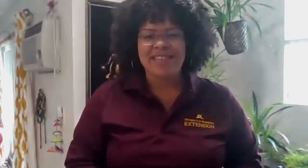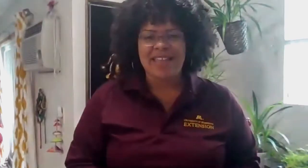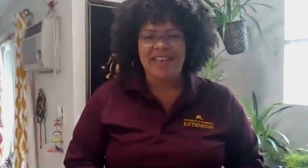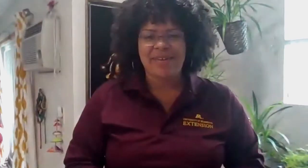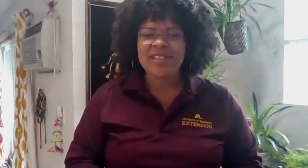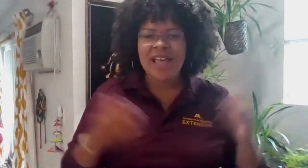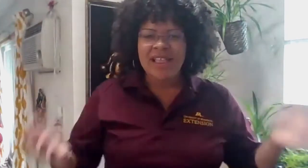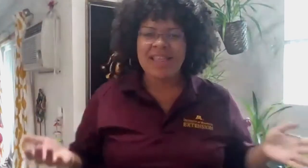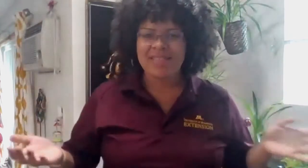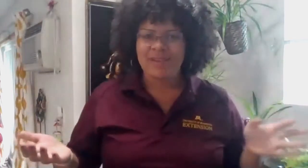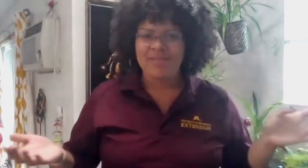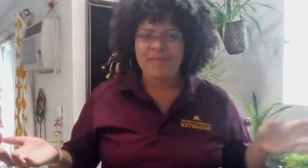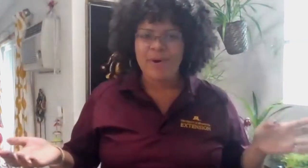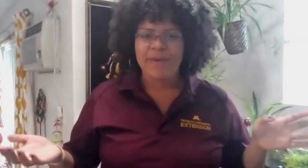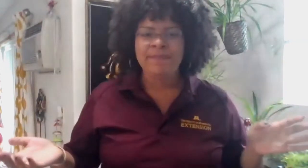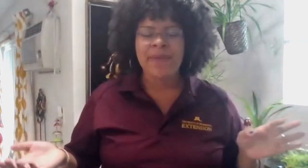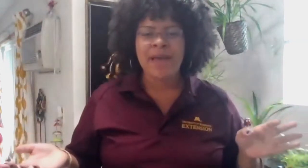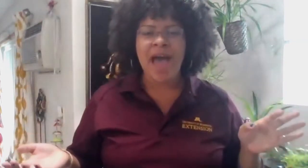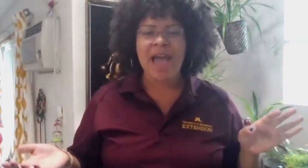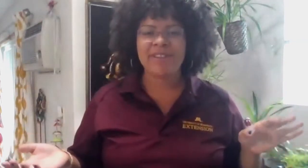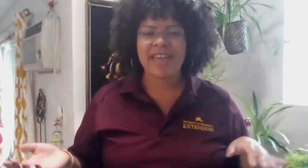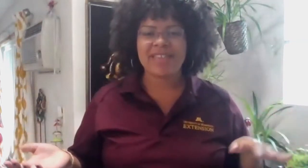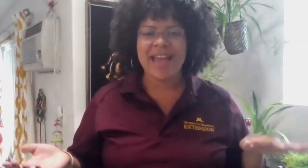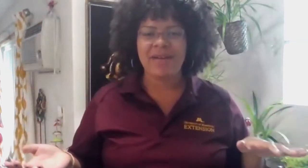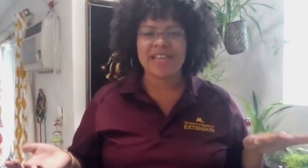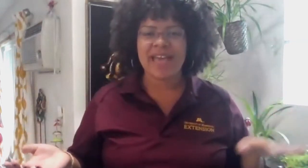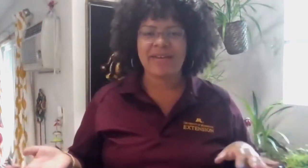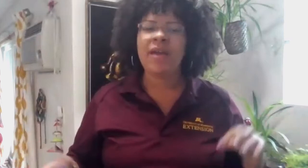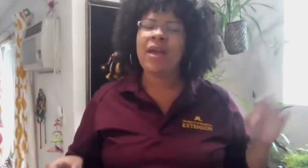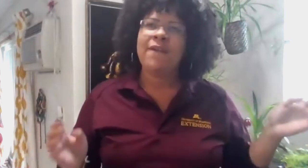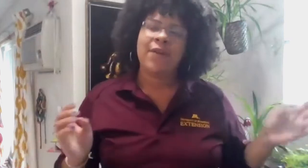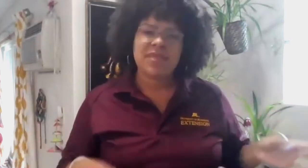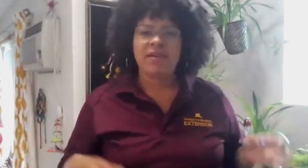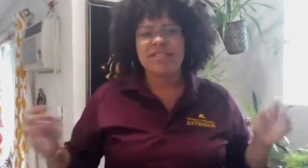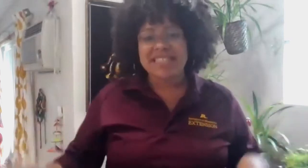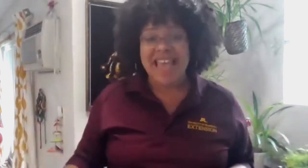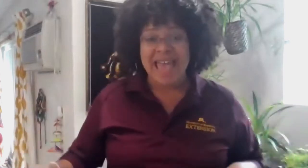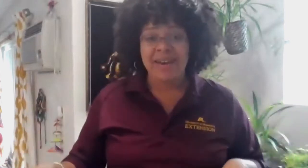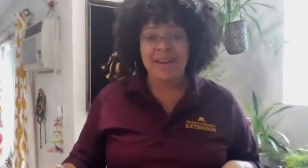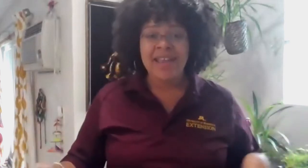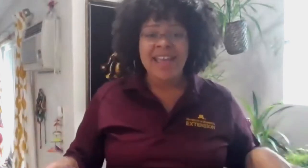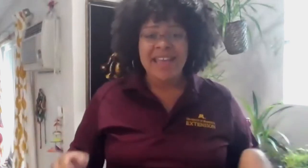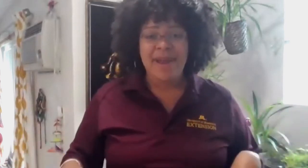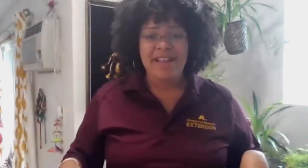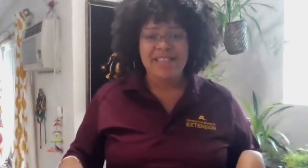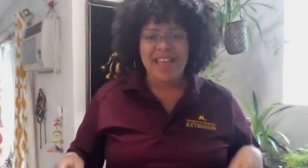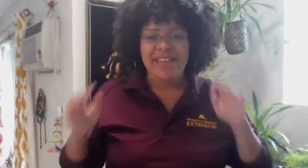Sign Language, let's learn some more. I would like us to count together from 0 to 10. In American Sign